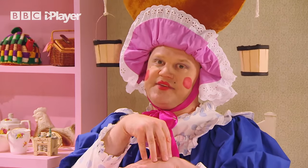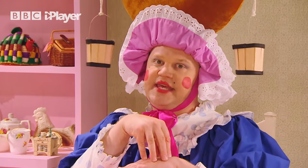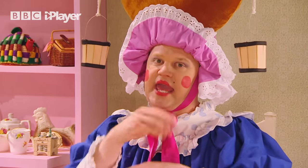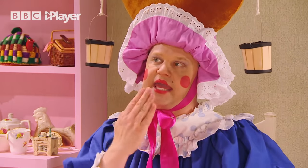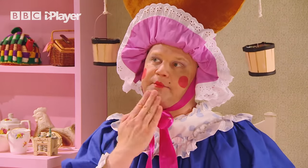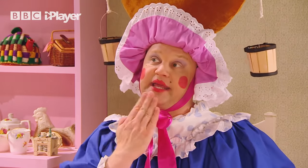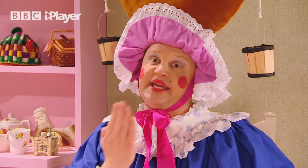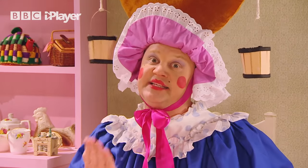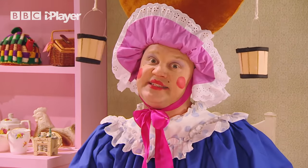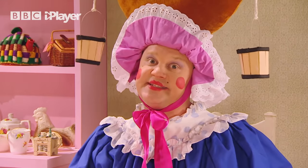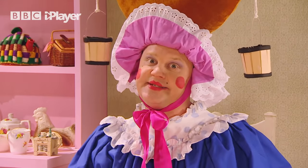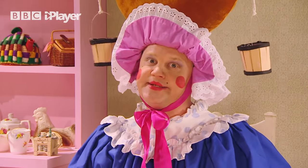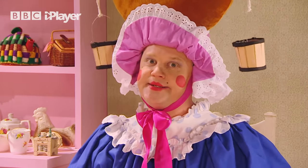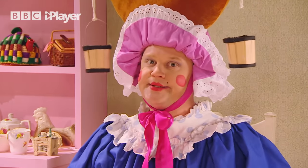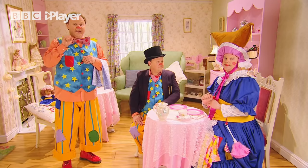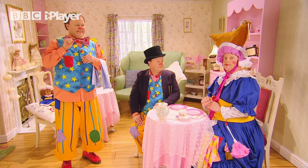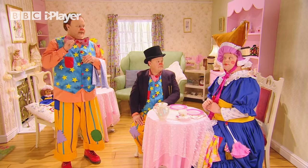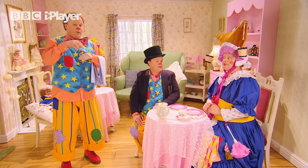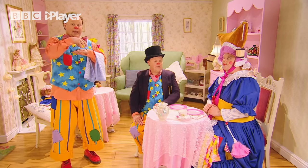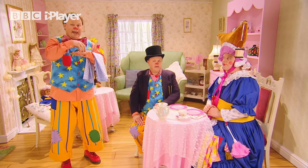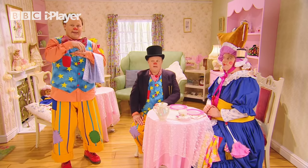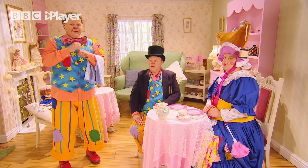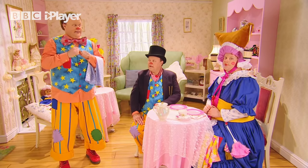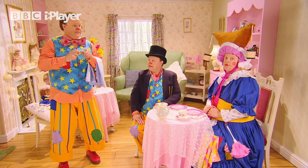cake please yes your cake